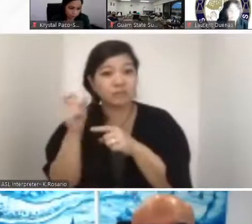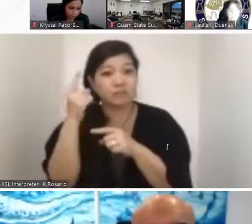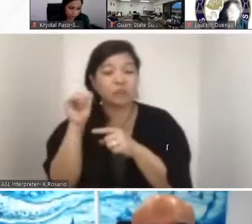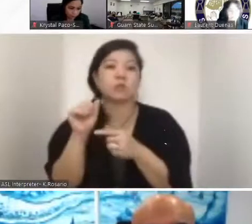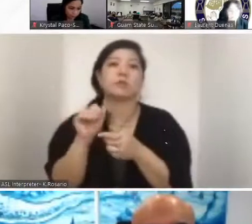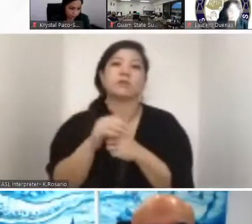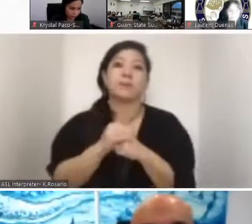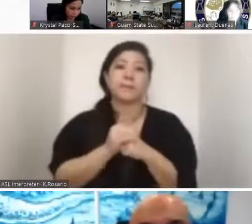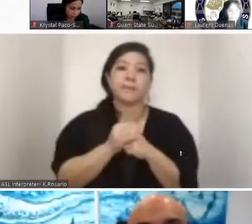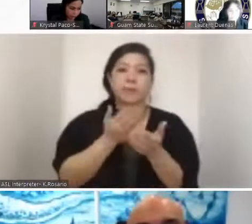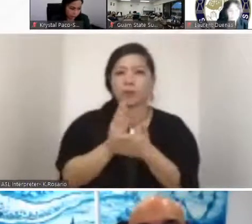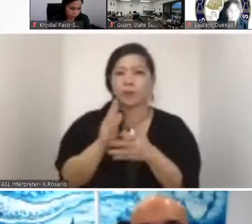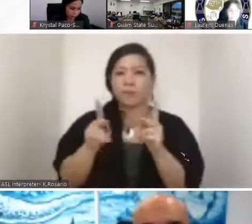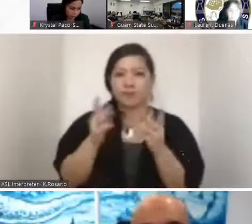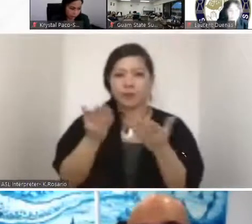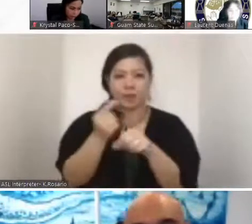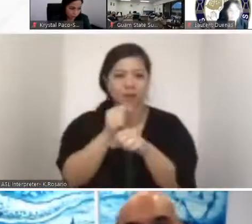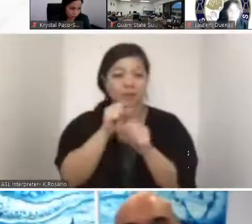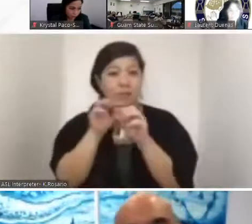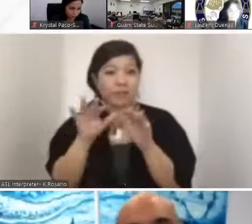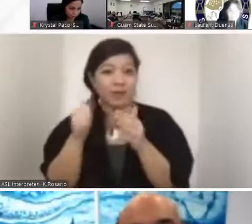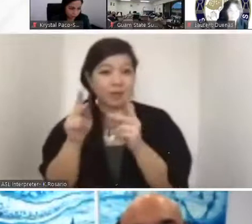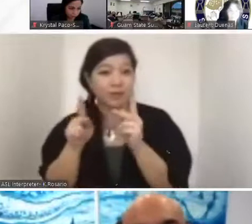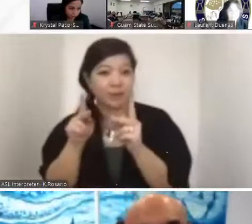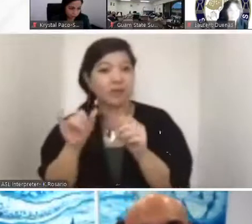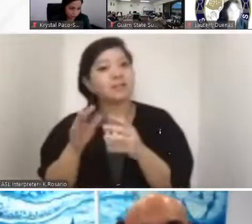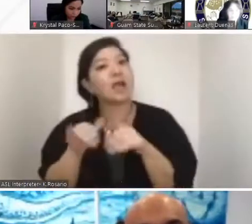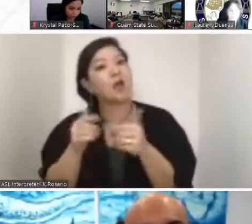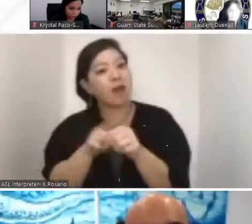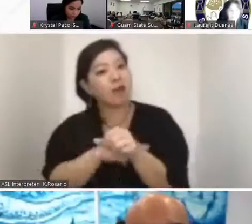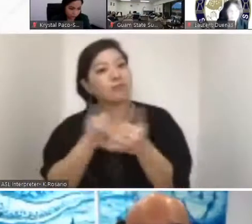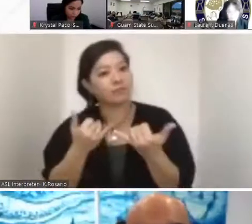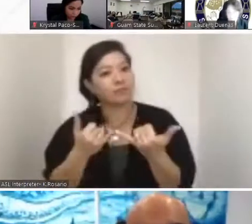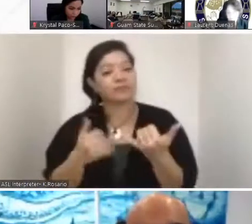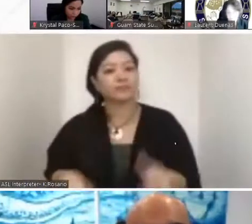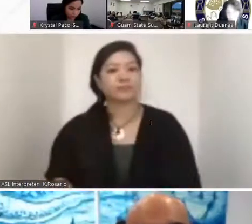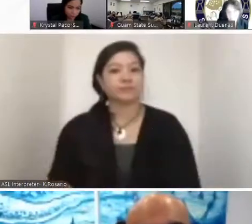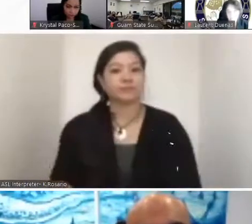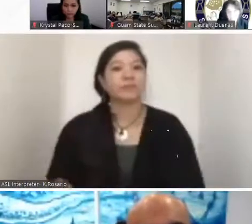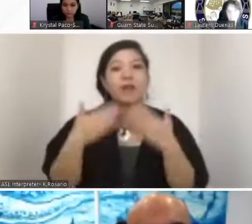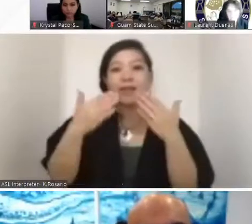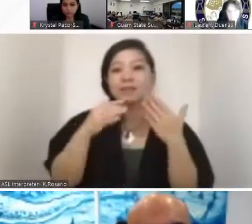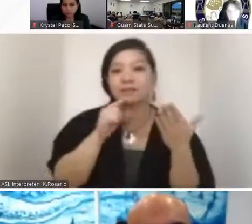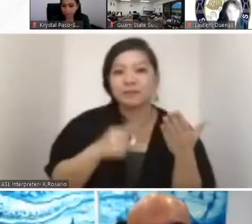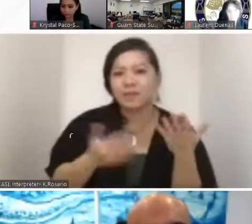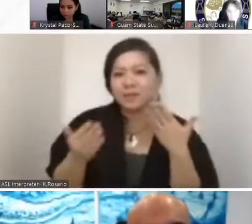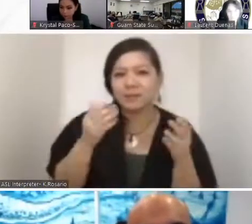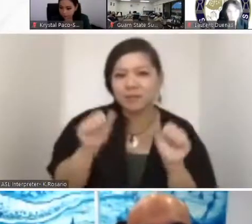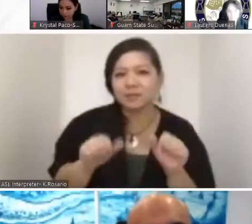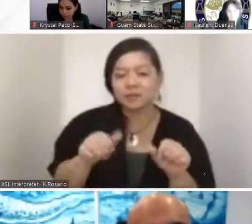through a population if it's not being spread to other people. That's how long it takes to run its course. So Thanksgiving is a possibility.